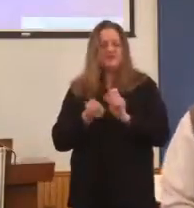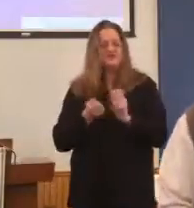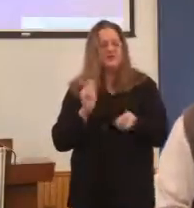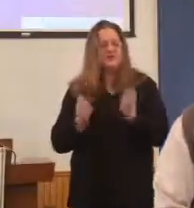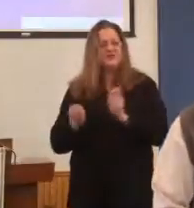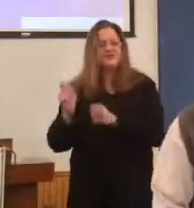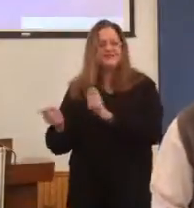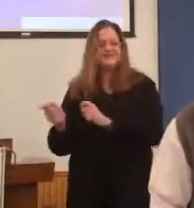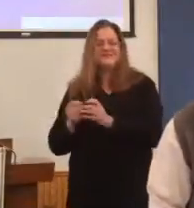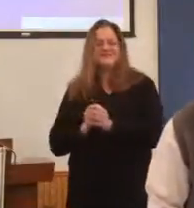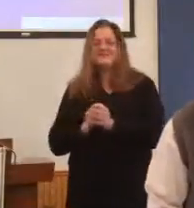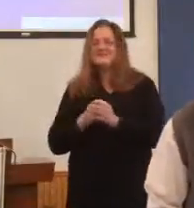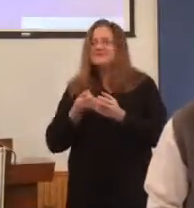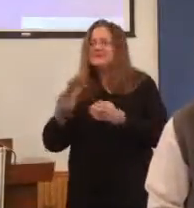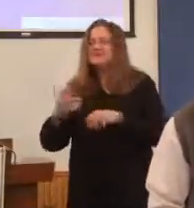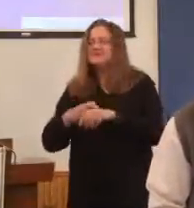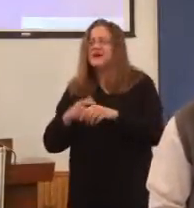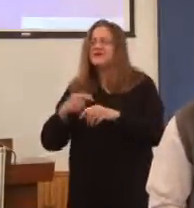times during our lives.